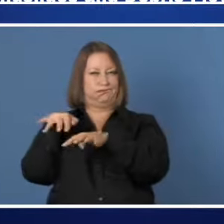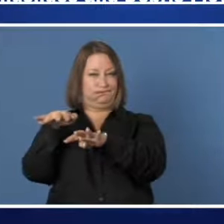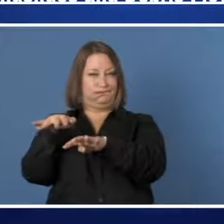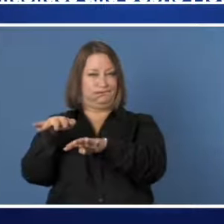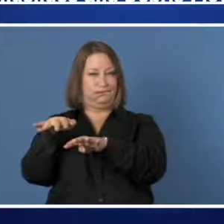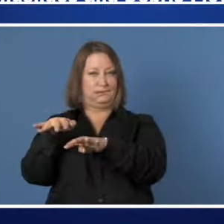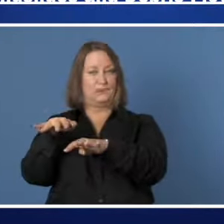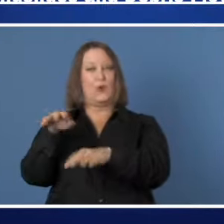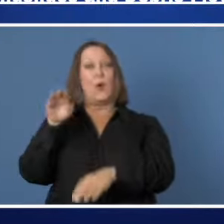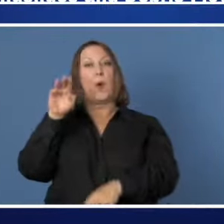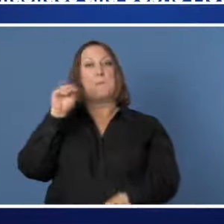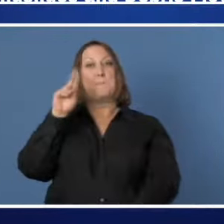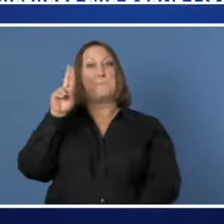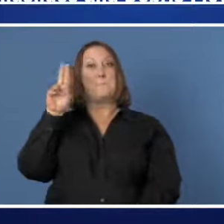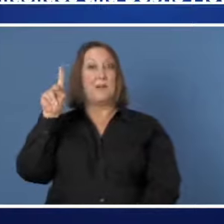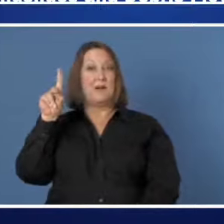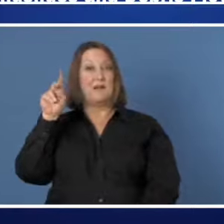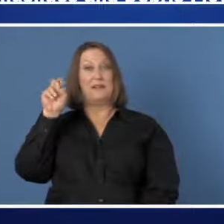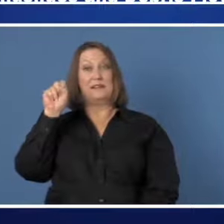Landslide and debris flow.